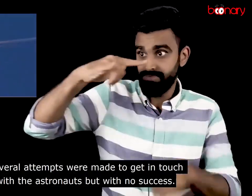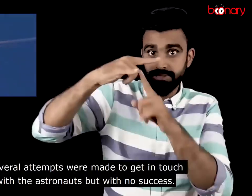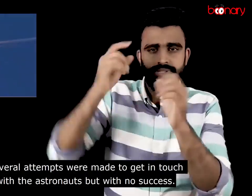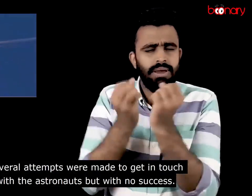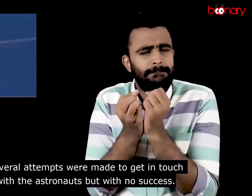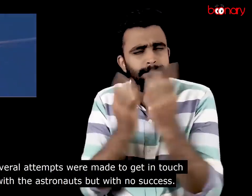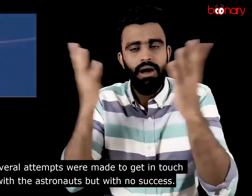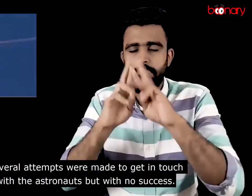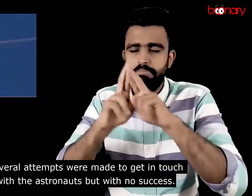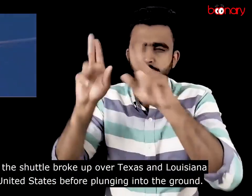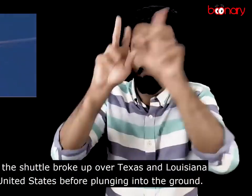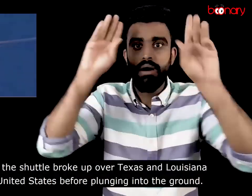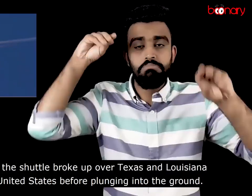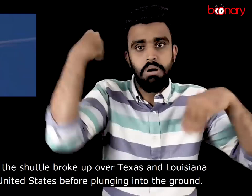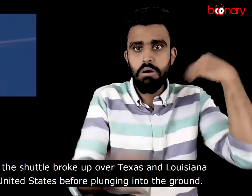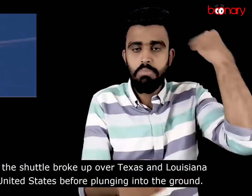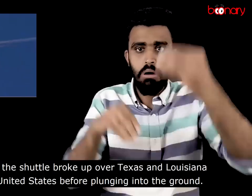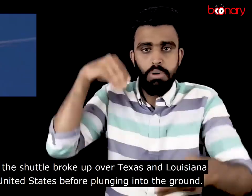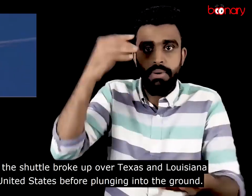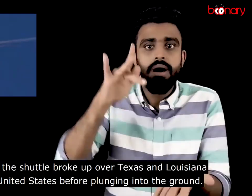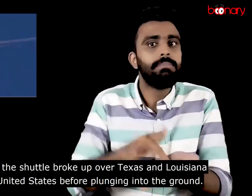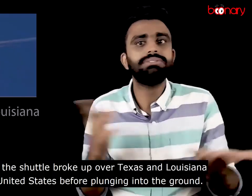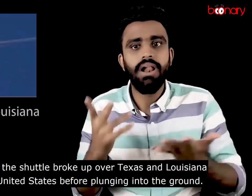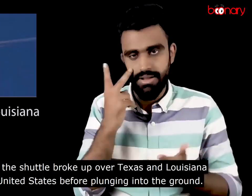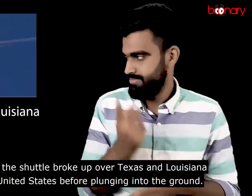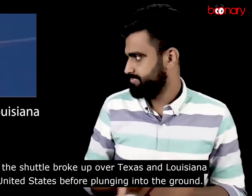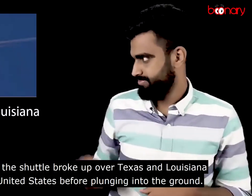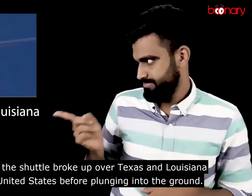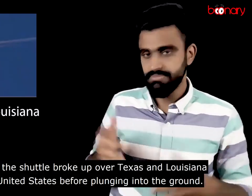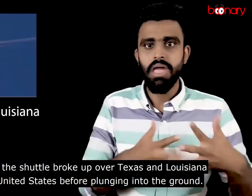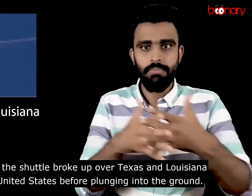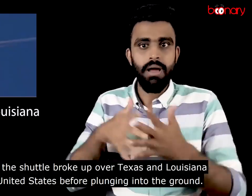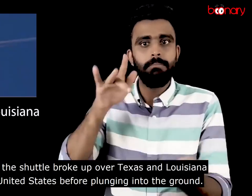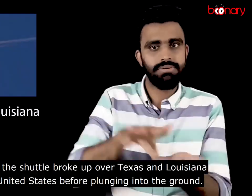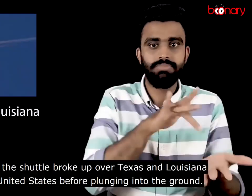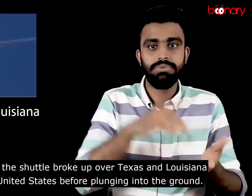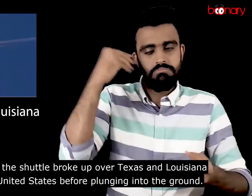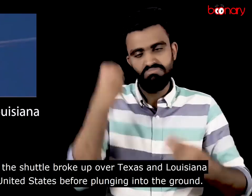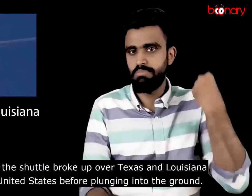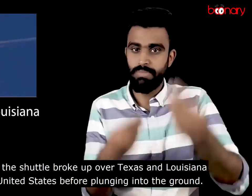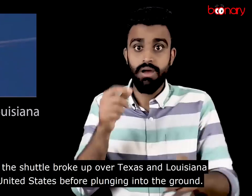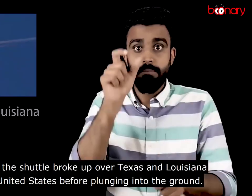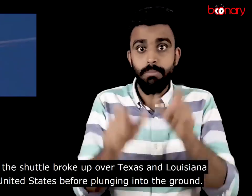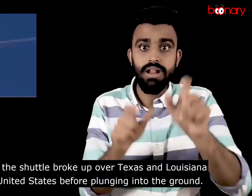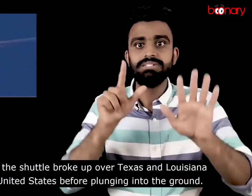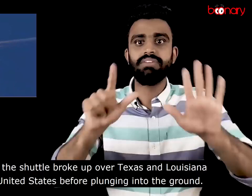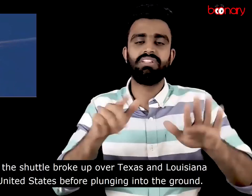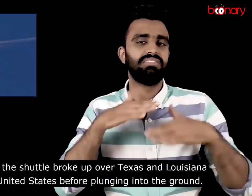astronauts, but with no success. Finally, the shuttle broke up over Texas and Louisiana in the United States before